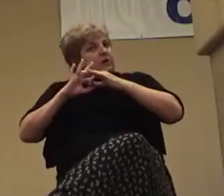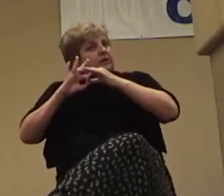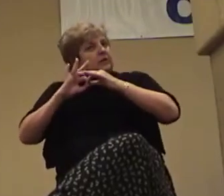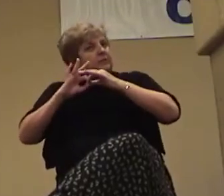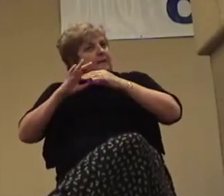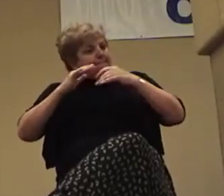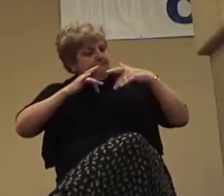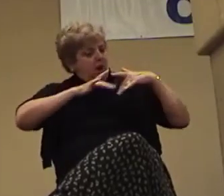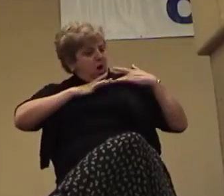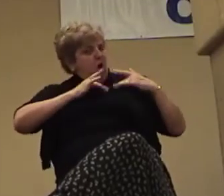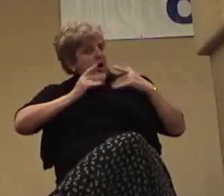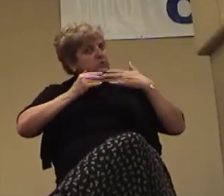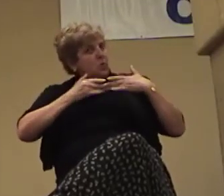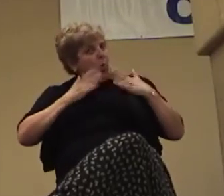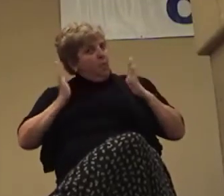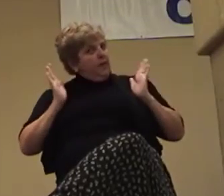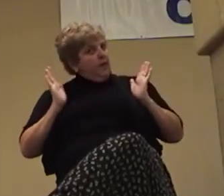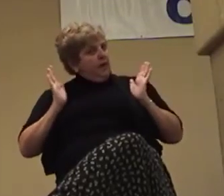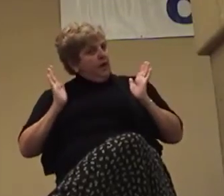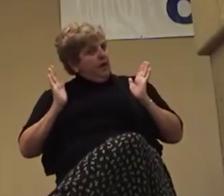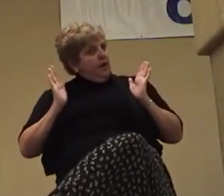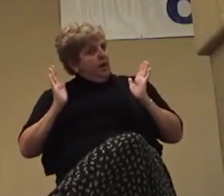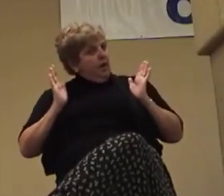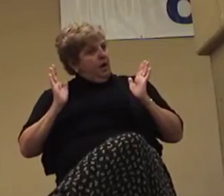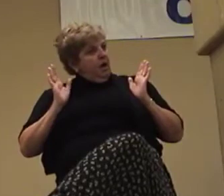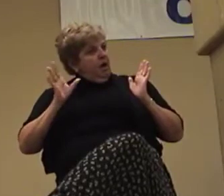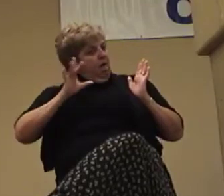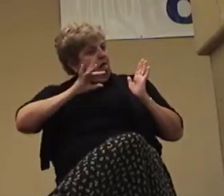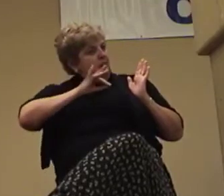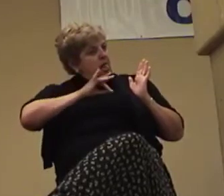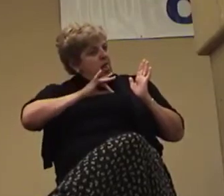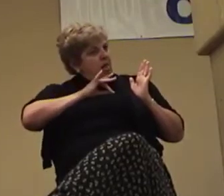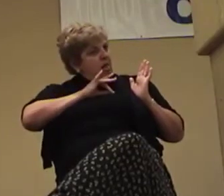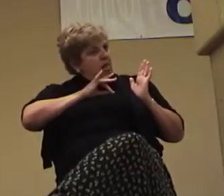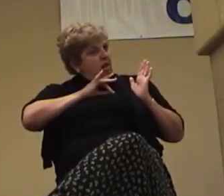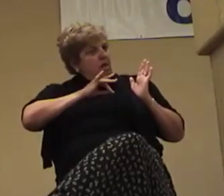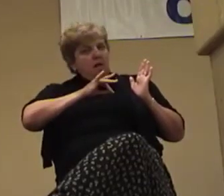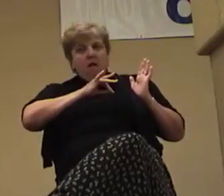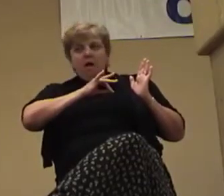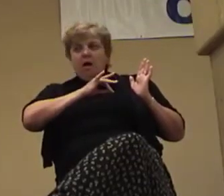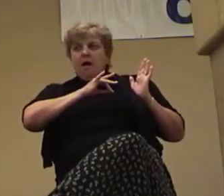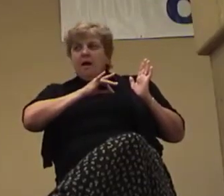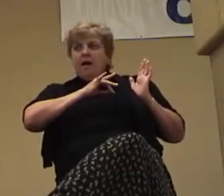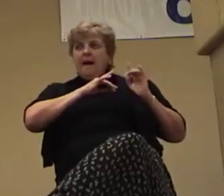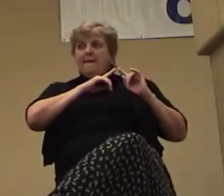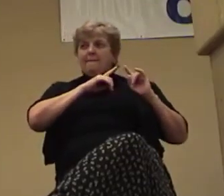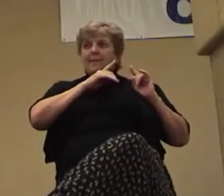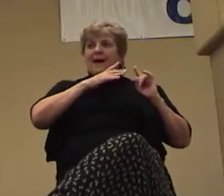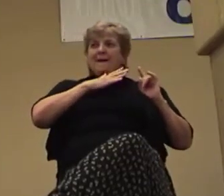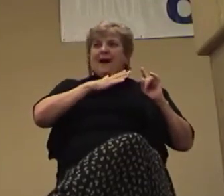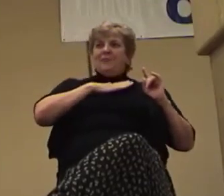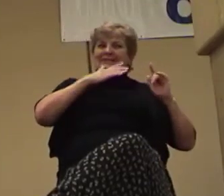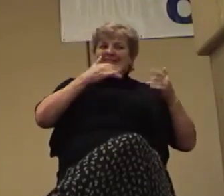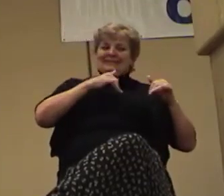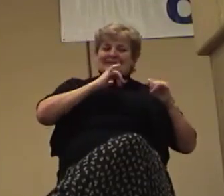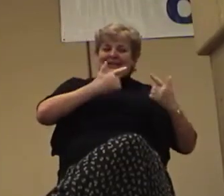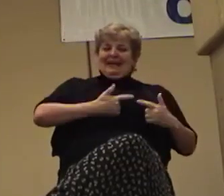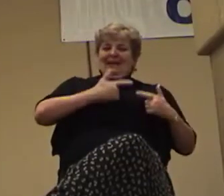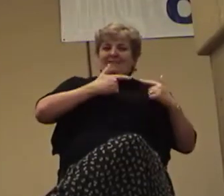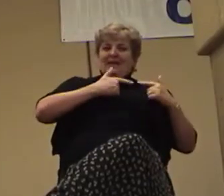up. And I had no idea that in this area I was still living on an old belief system. I had no idea that in the area